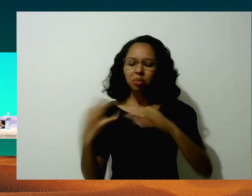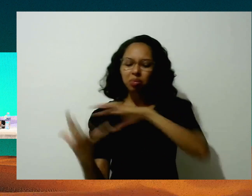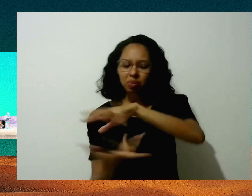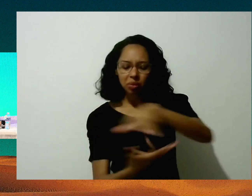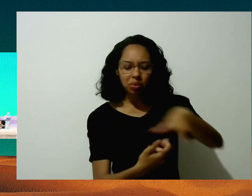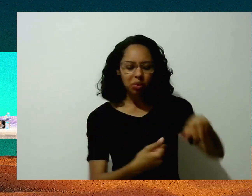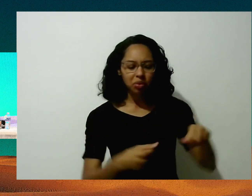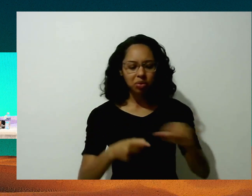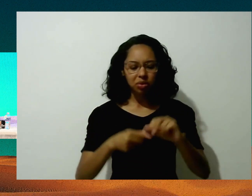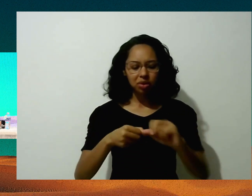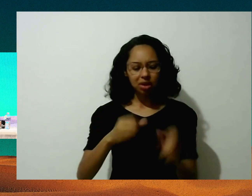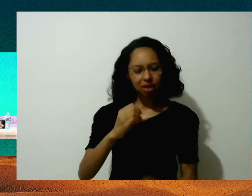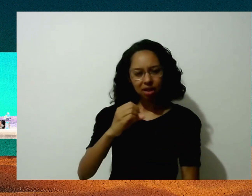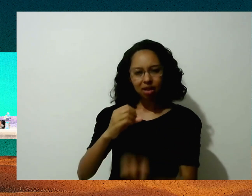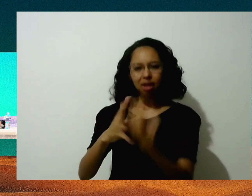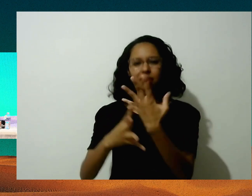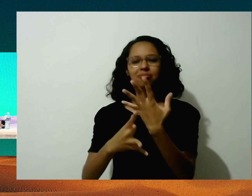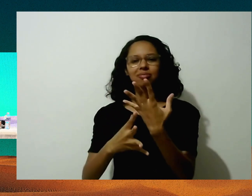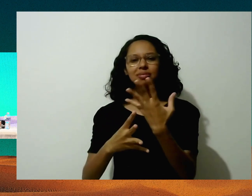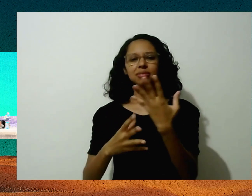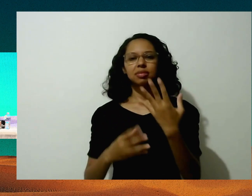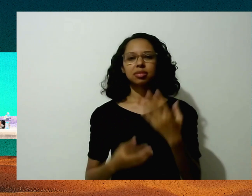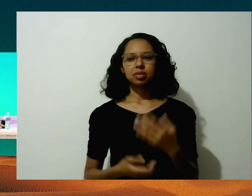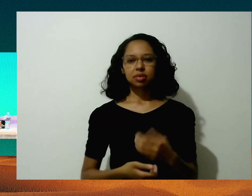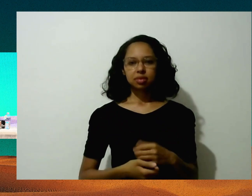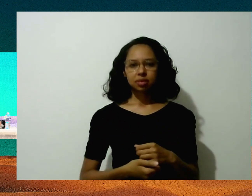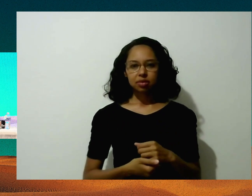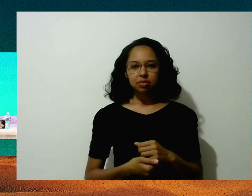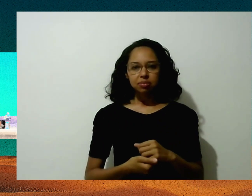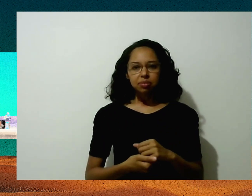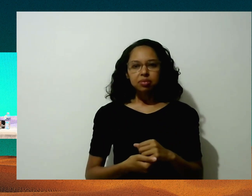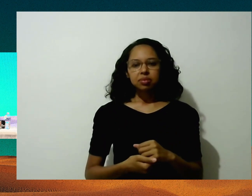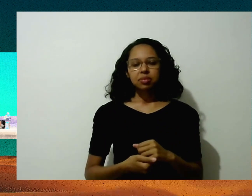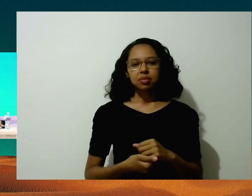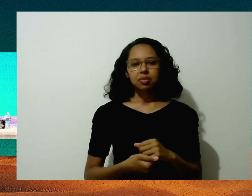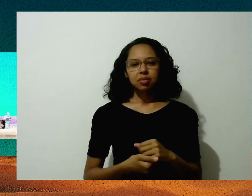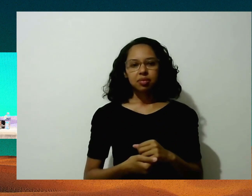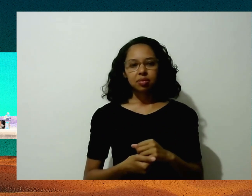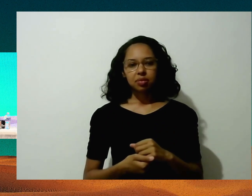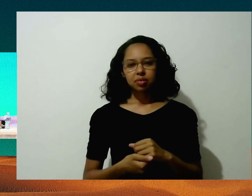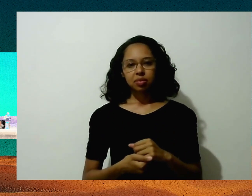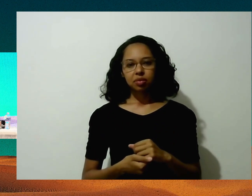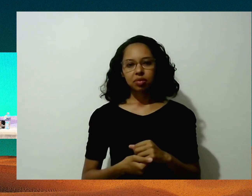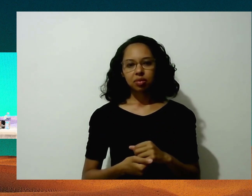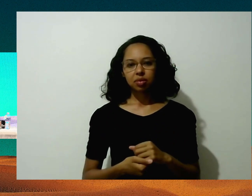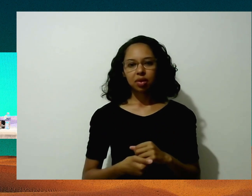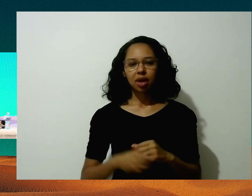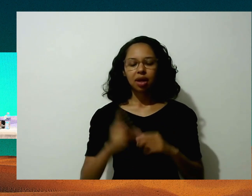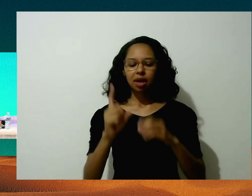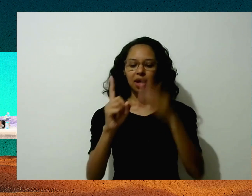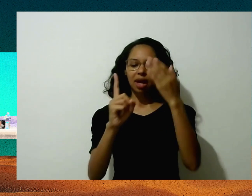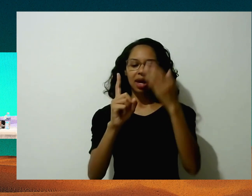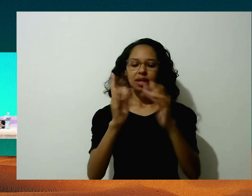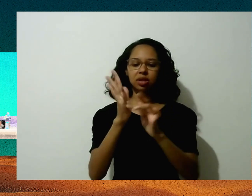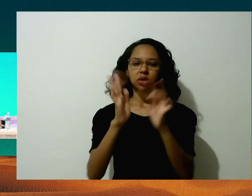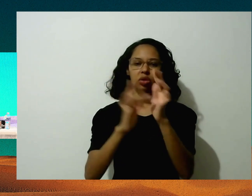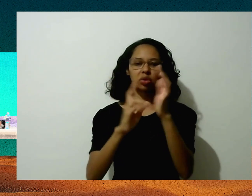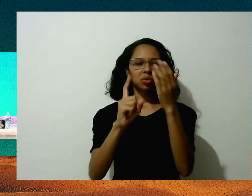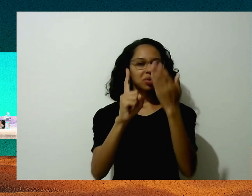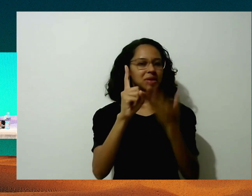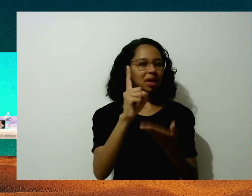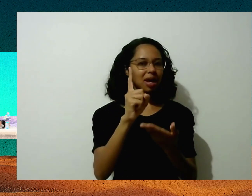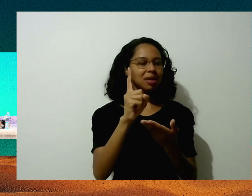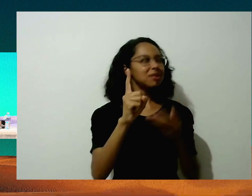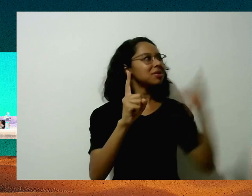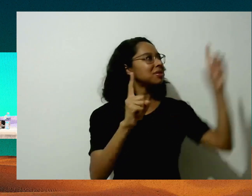the world. Deus tem falado pelo Filho e também Deus constituiu o Filho como herdeiro